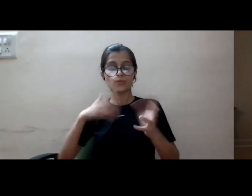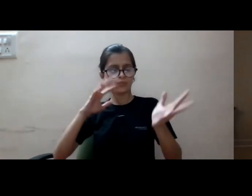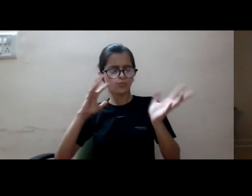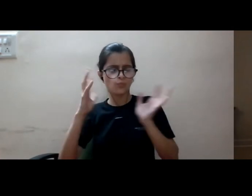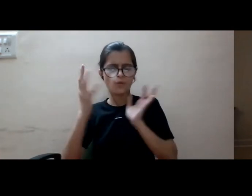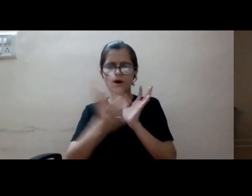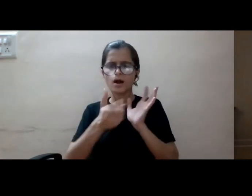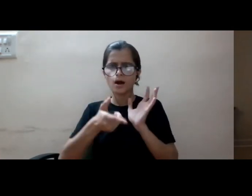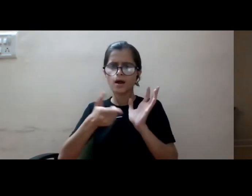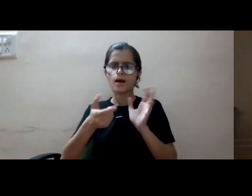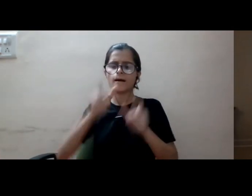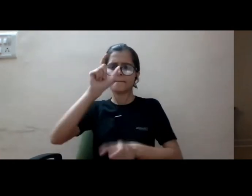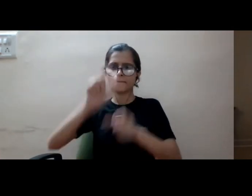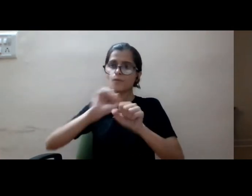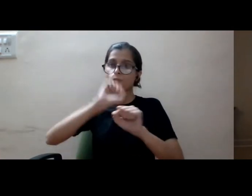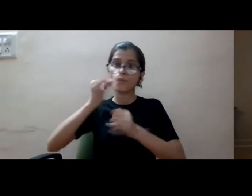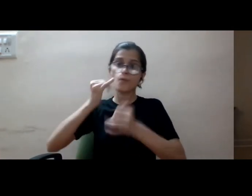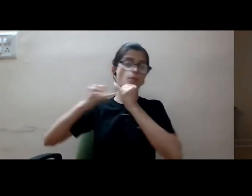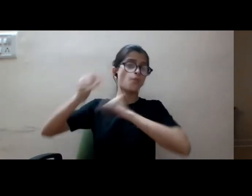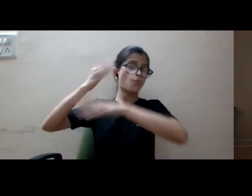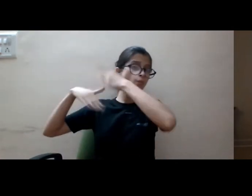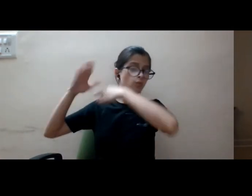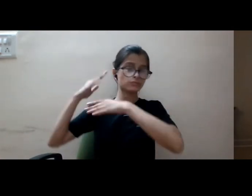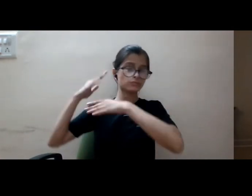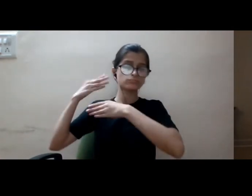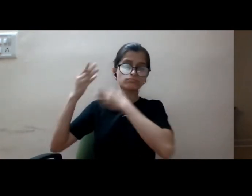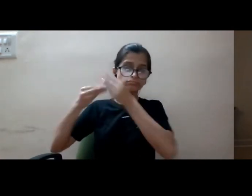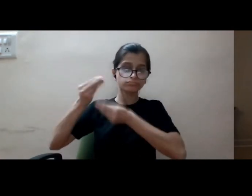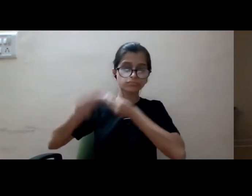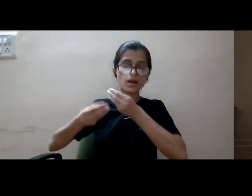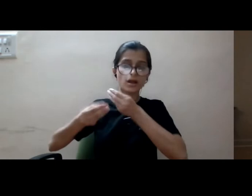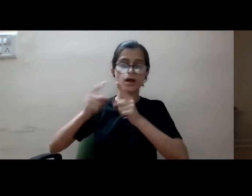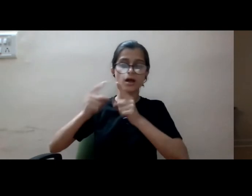a Blind Man Became History's Greatest Traveler,